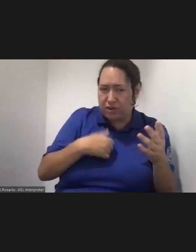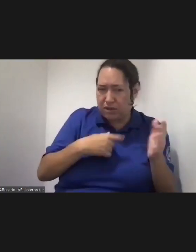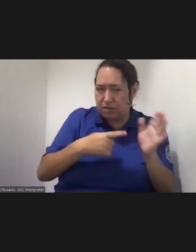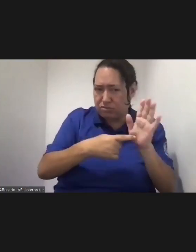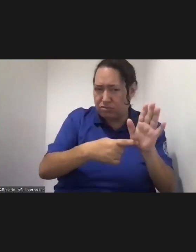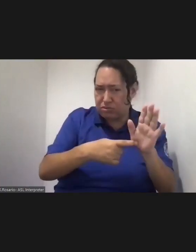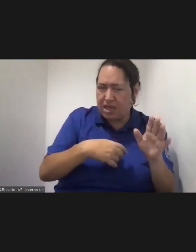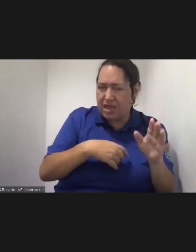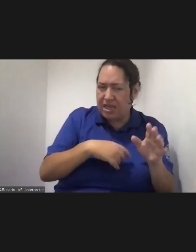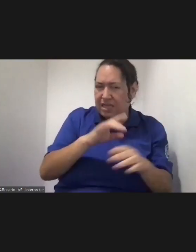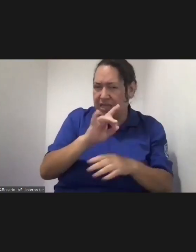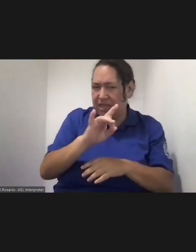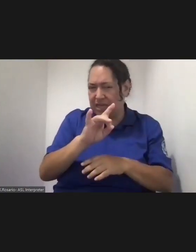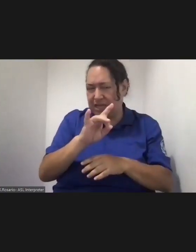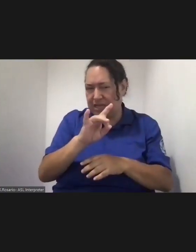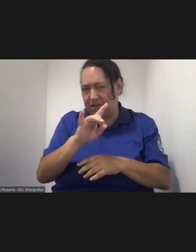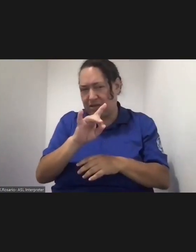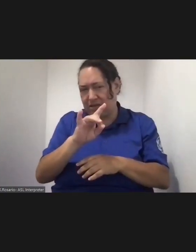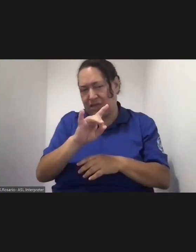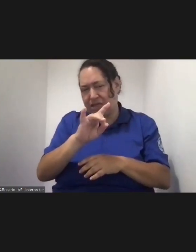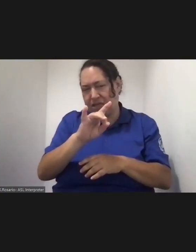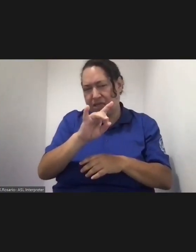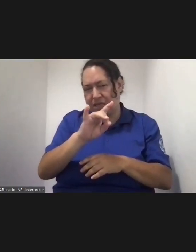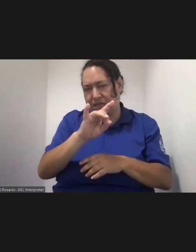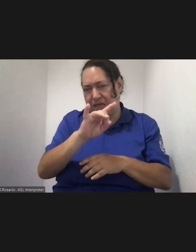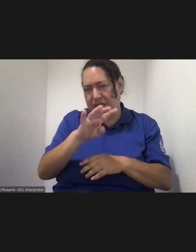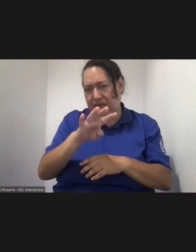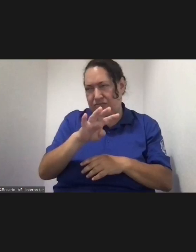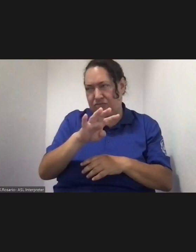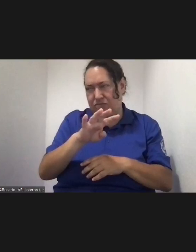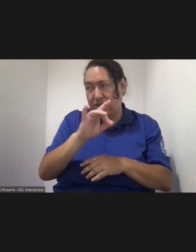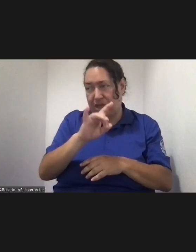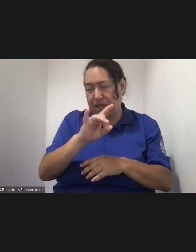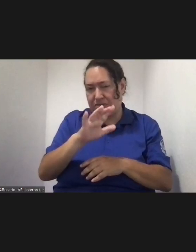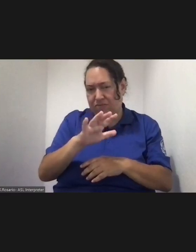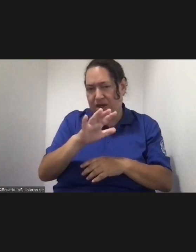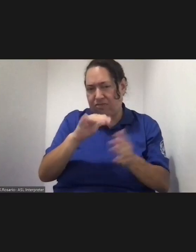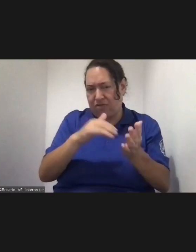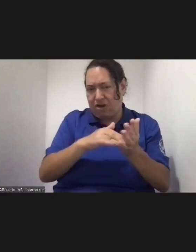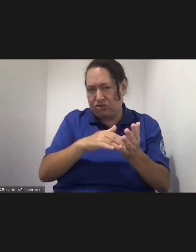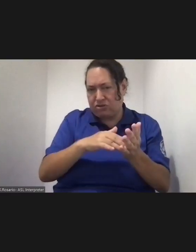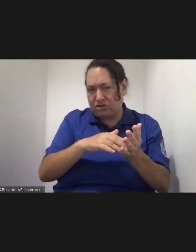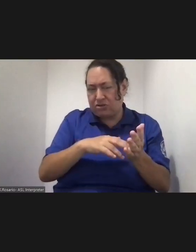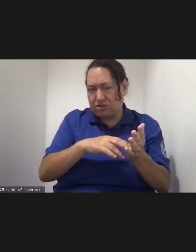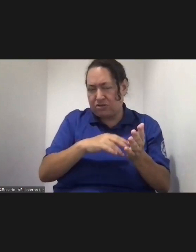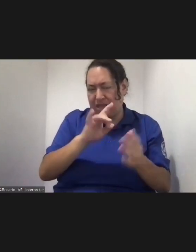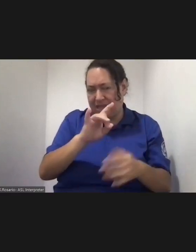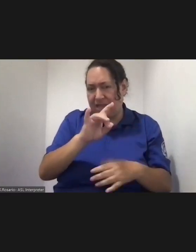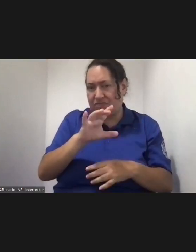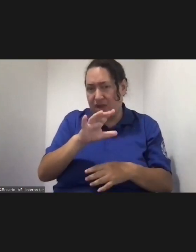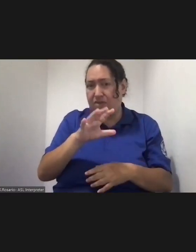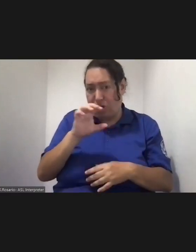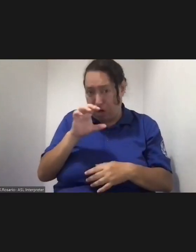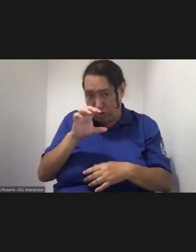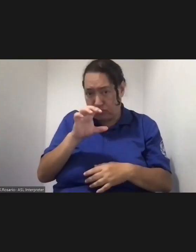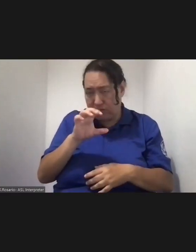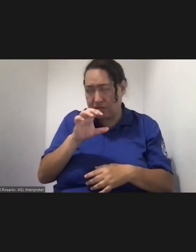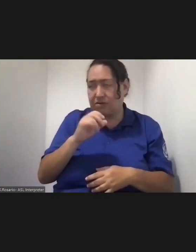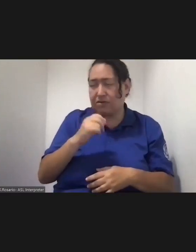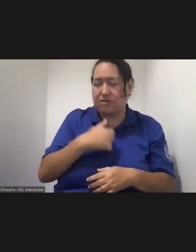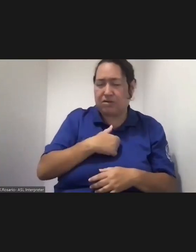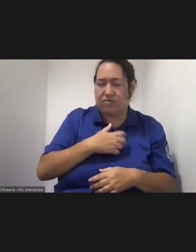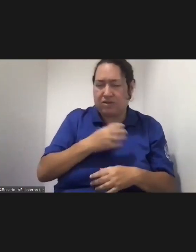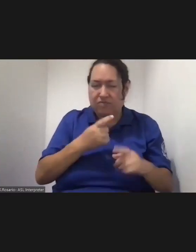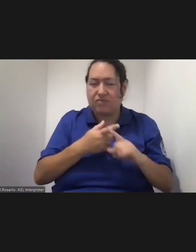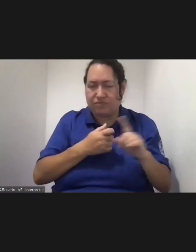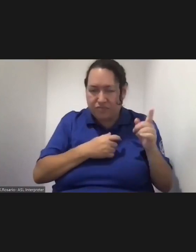8,500, we're still balanced of 8,400. Then this is vaccines for the month of April, but we are waiting for CDC guidance before